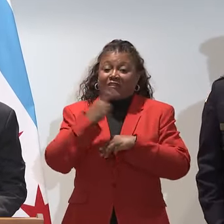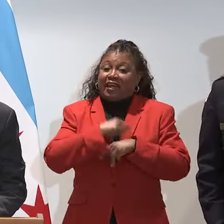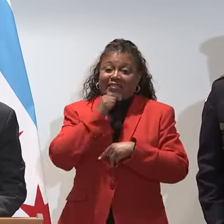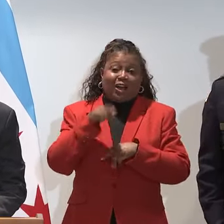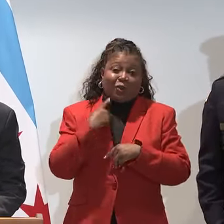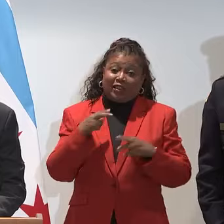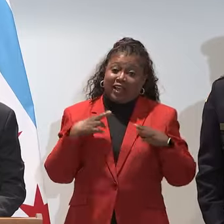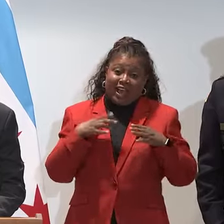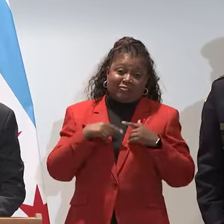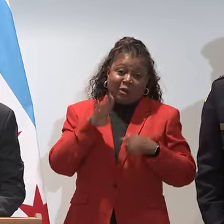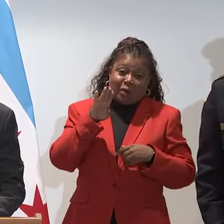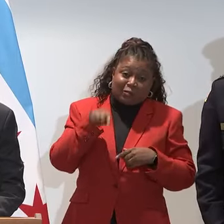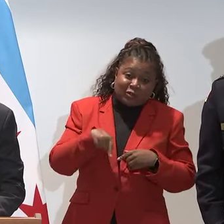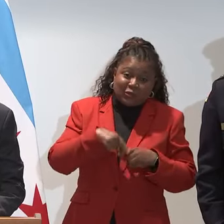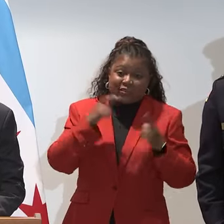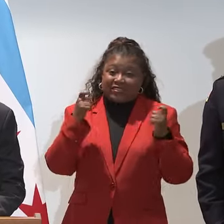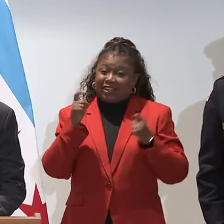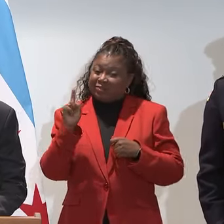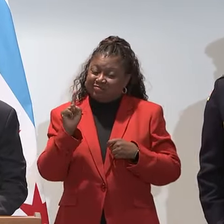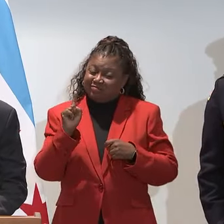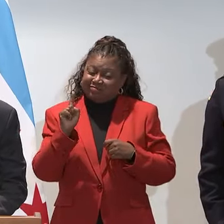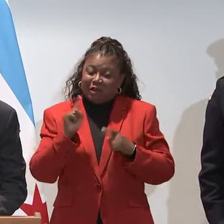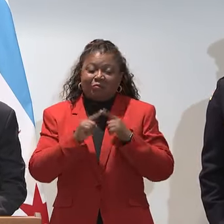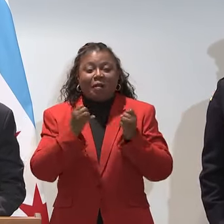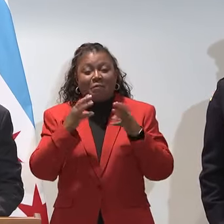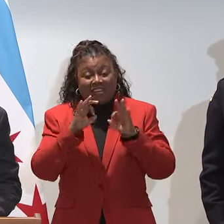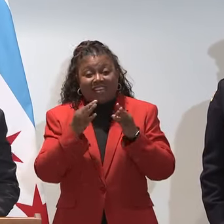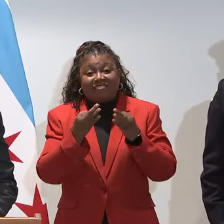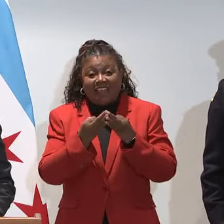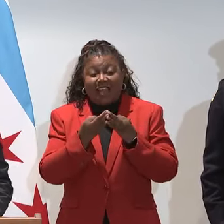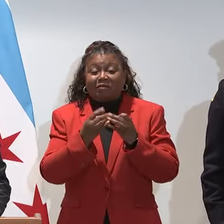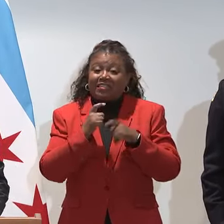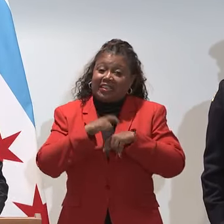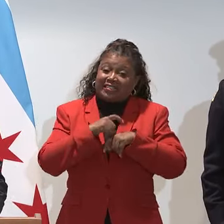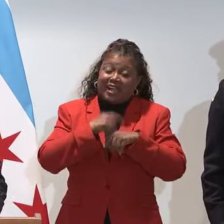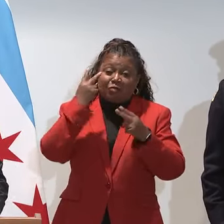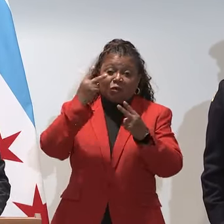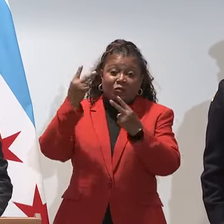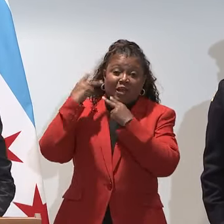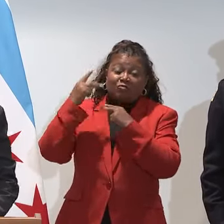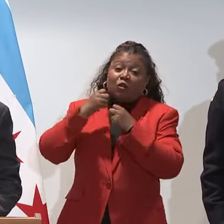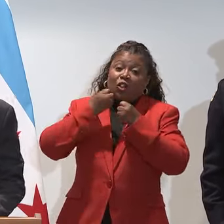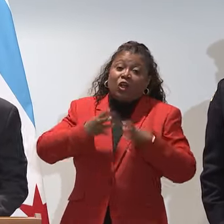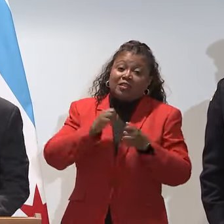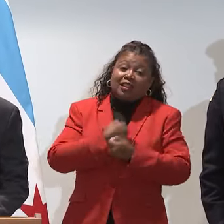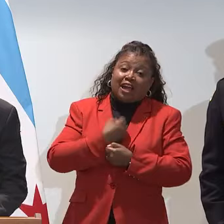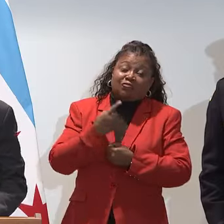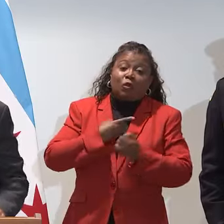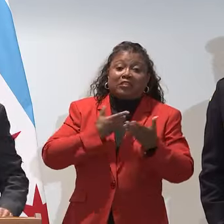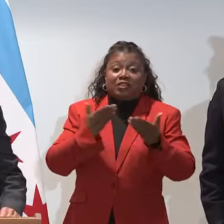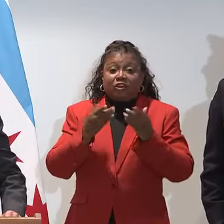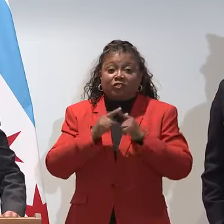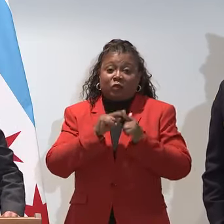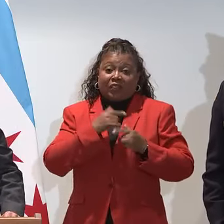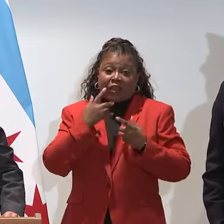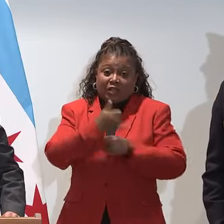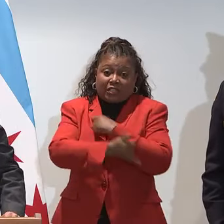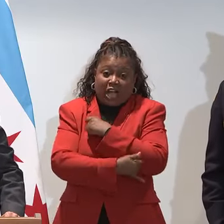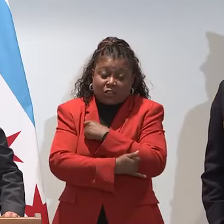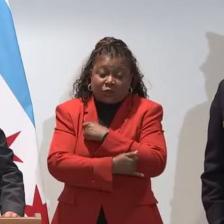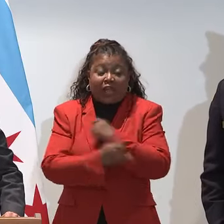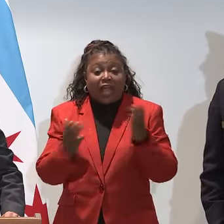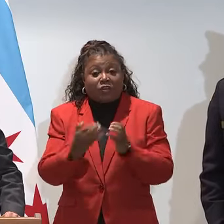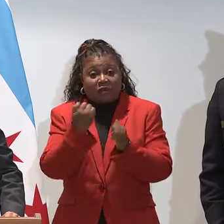just a holiday for barbecues and celebrations. For many families, it is a time of remembrance for lost loved ones and service to their country.